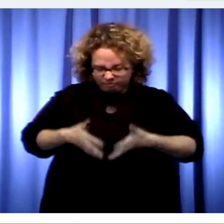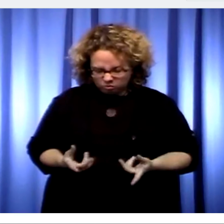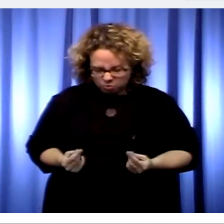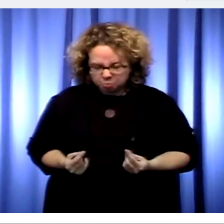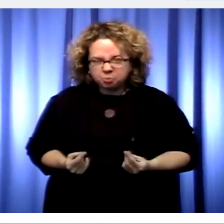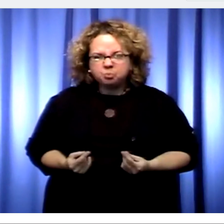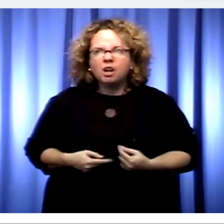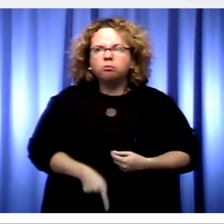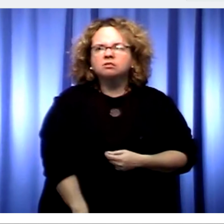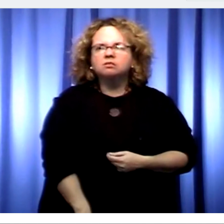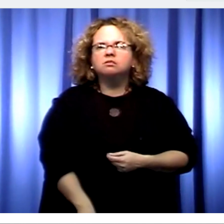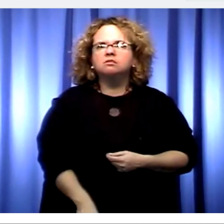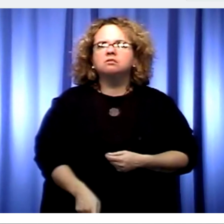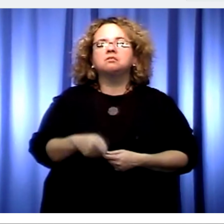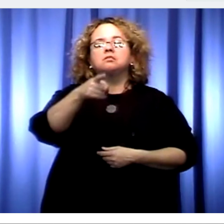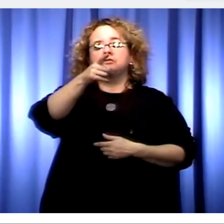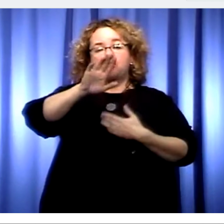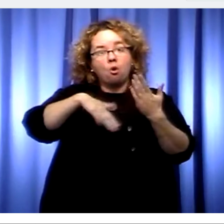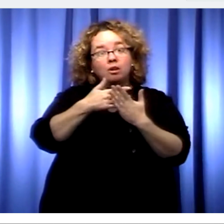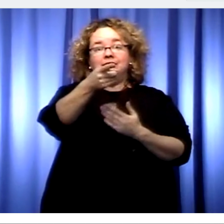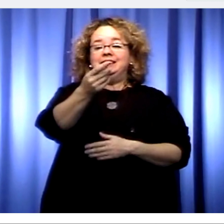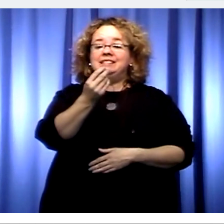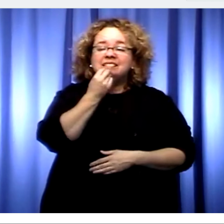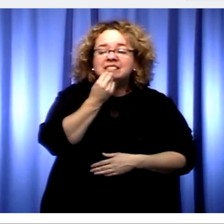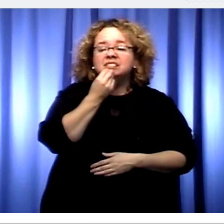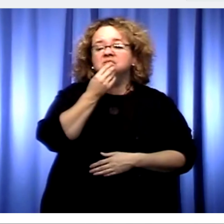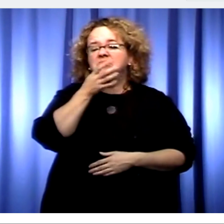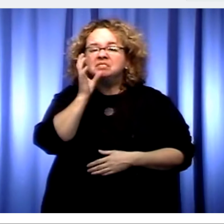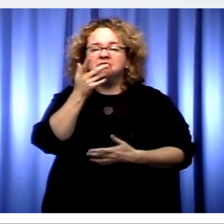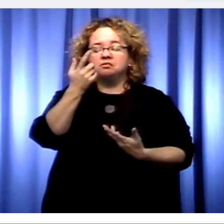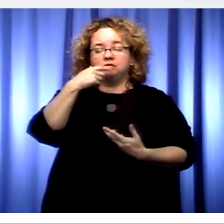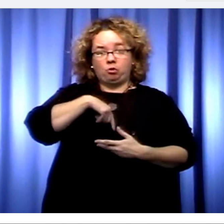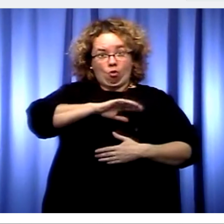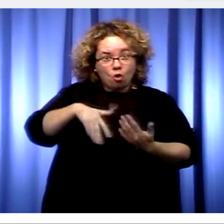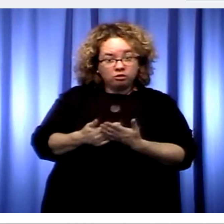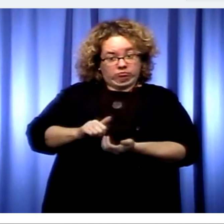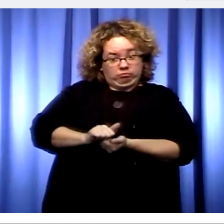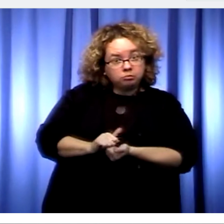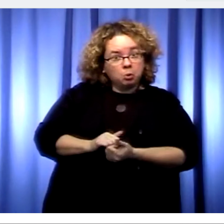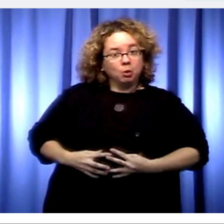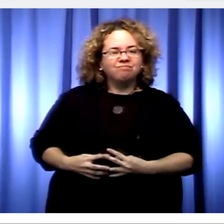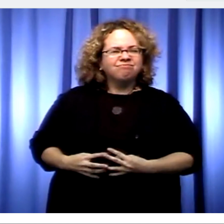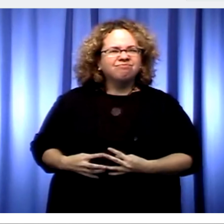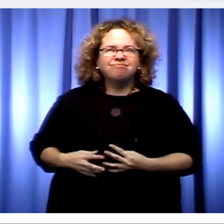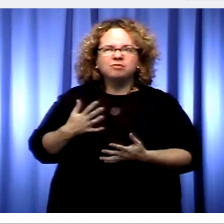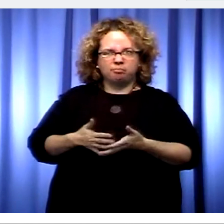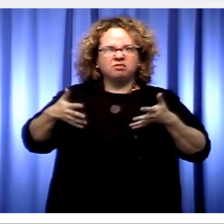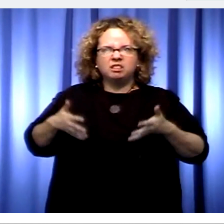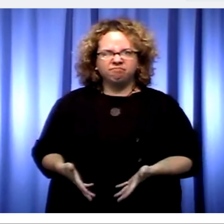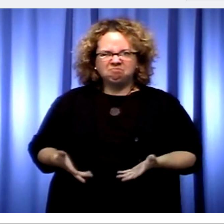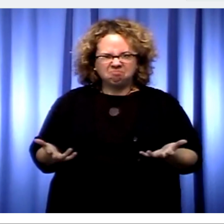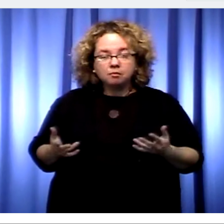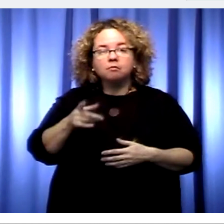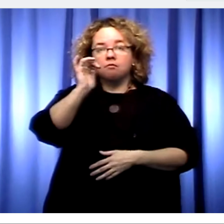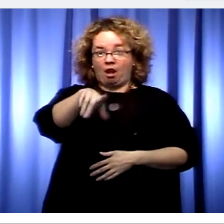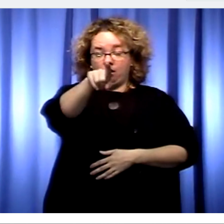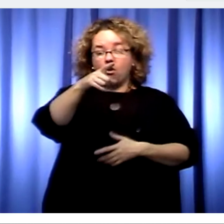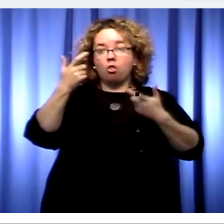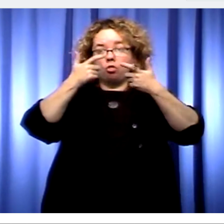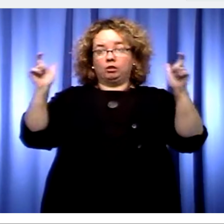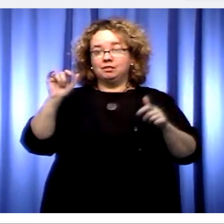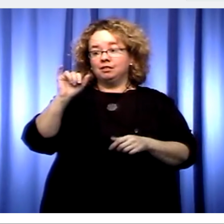it's just left in your body or how it gets out. So everything you eat and drink, it's not all just processed